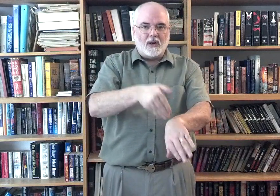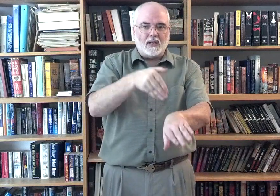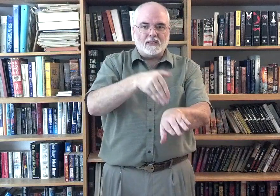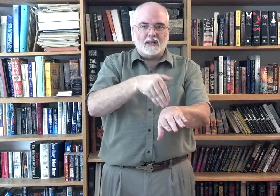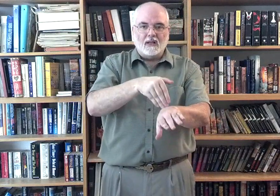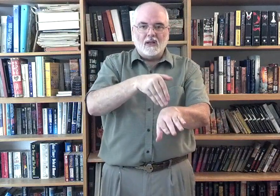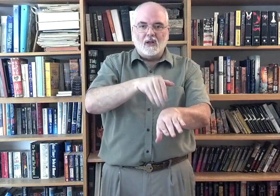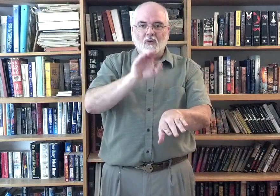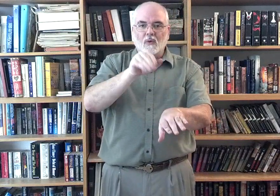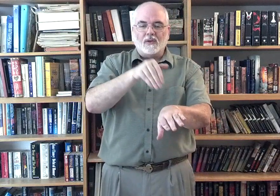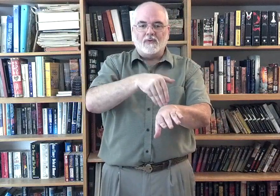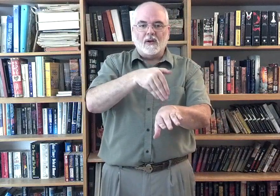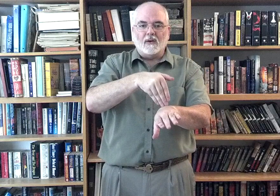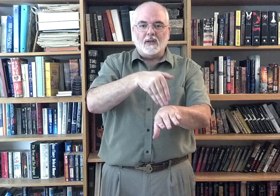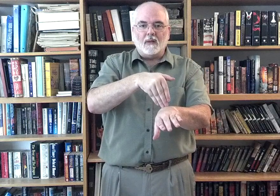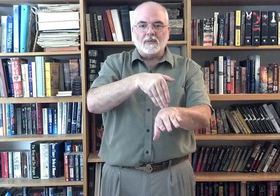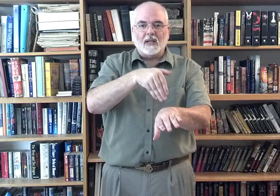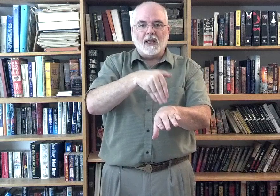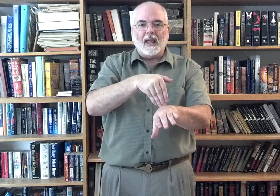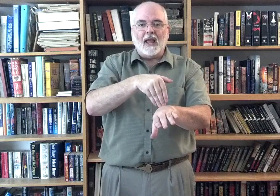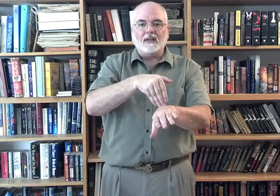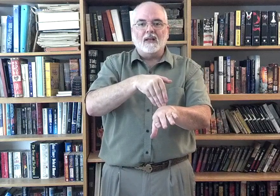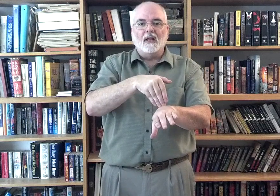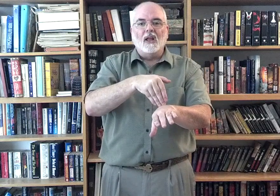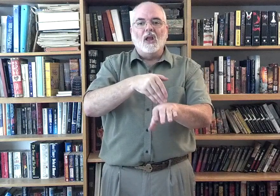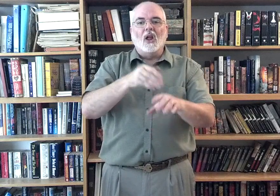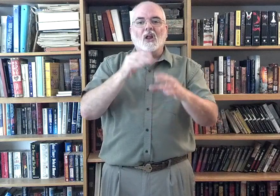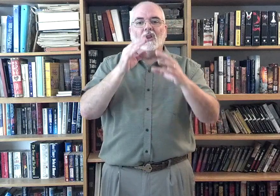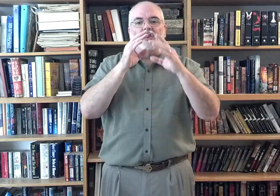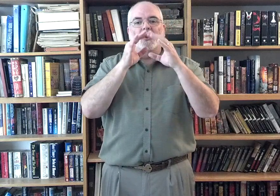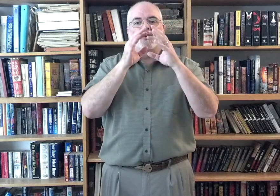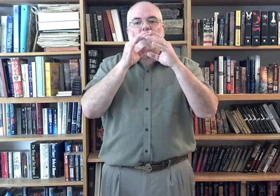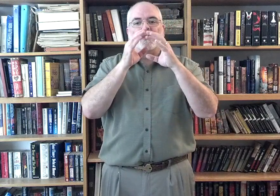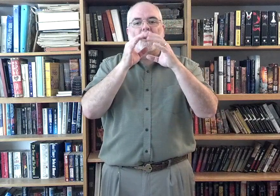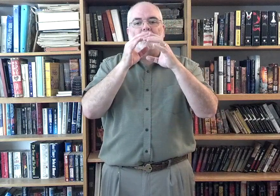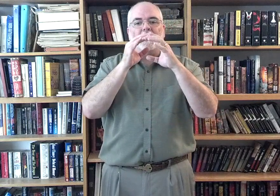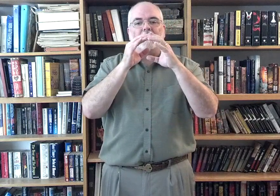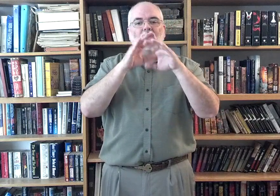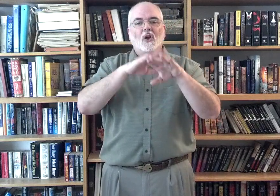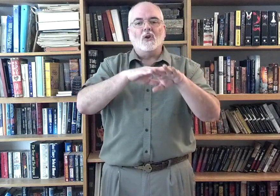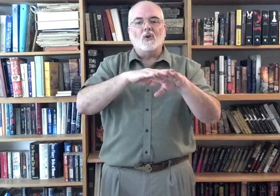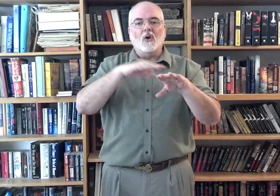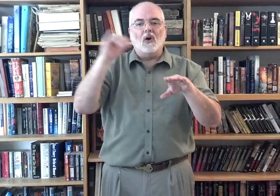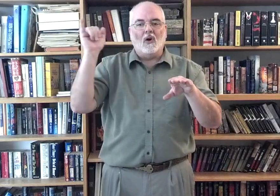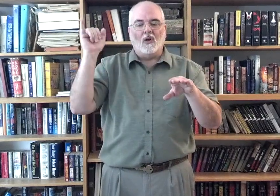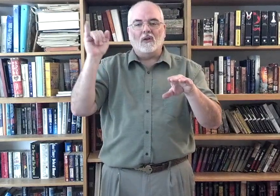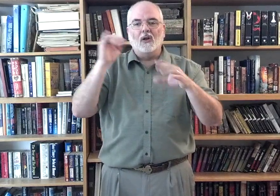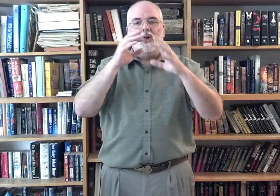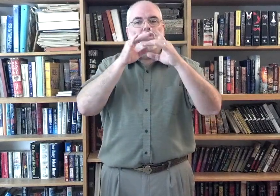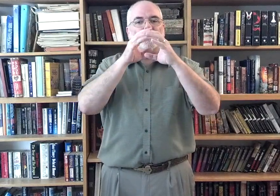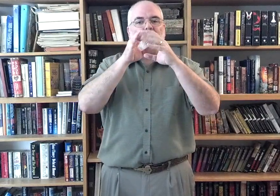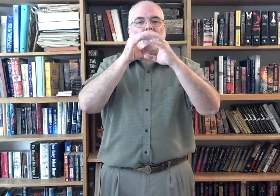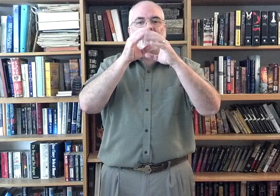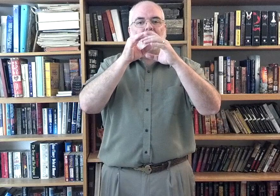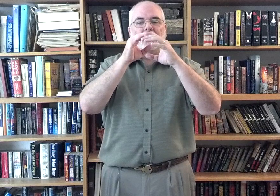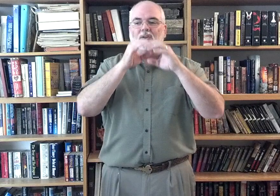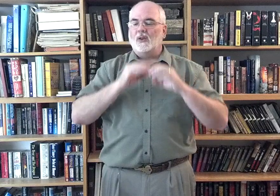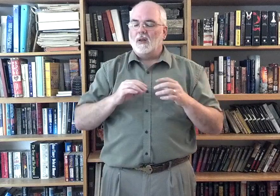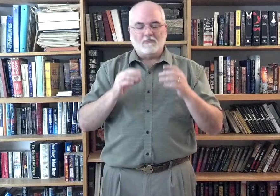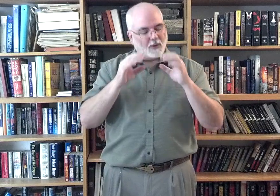wrist with your fingertips. At, the trumpet's call. Trumpet,